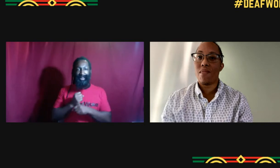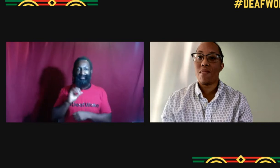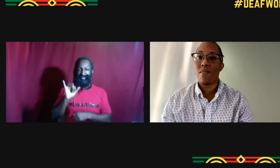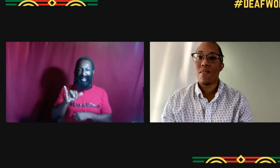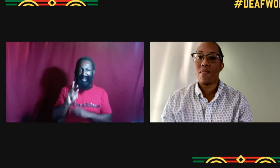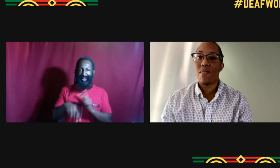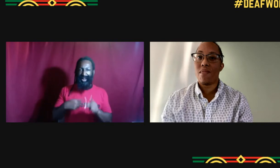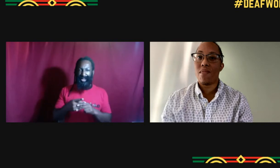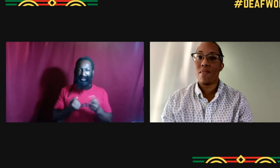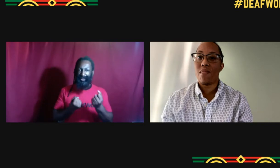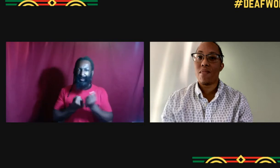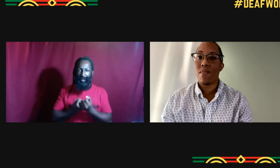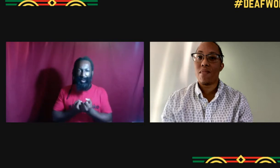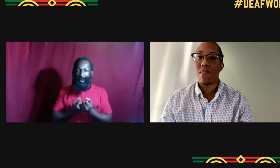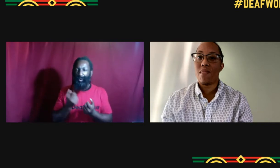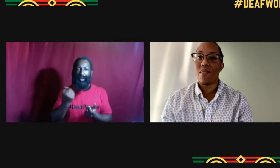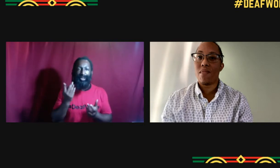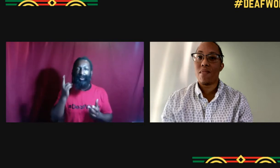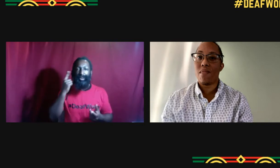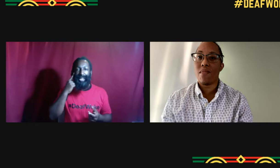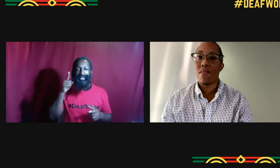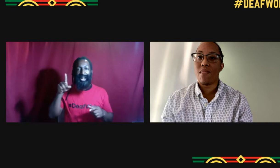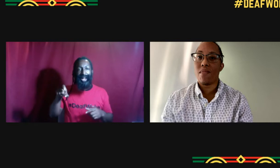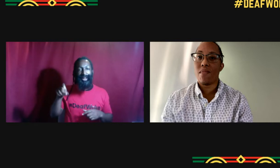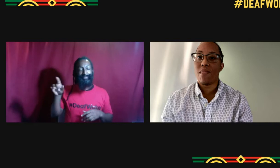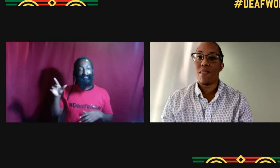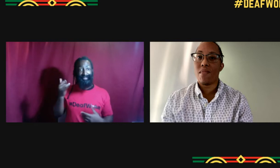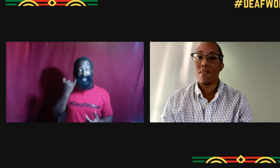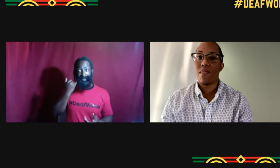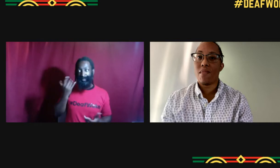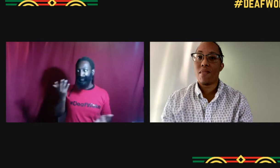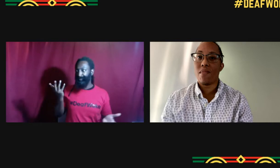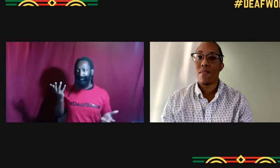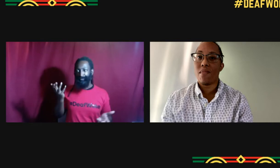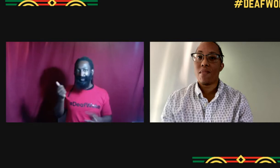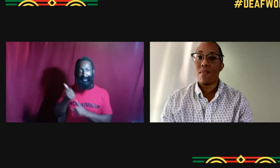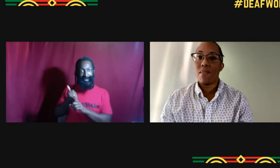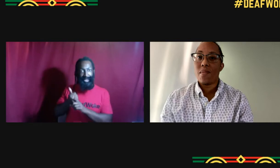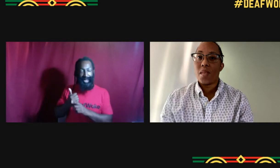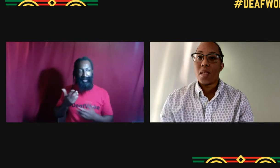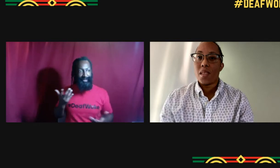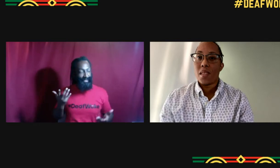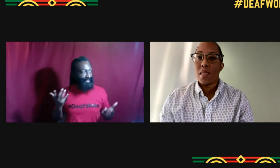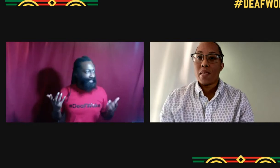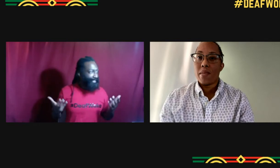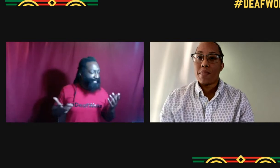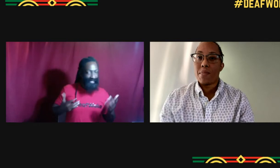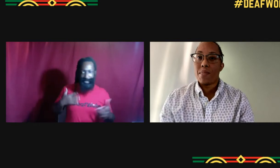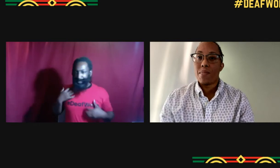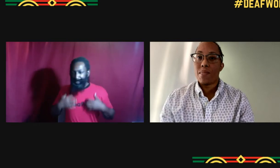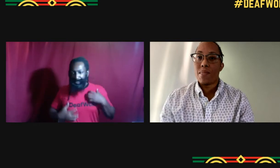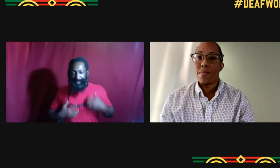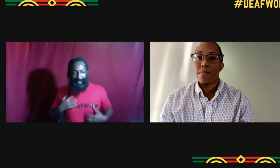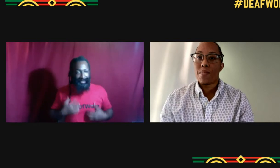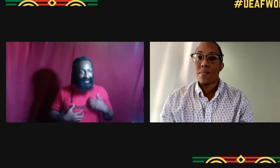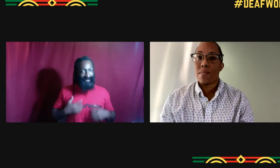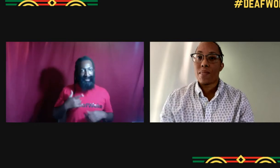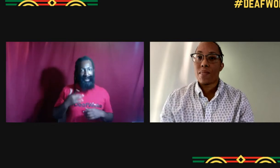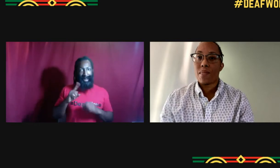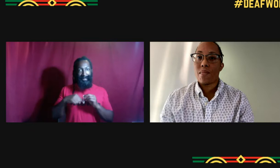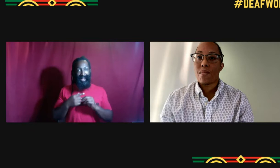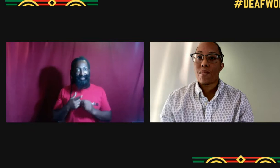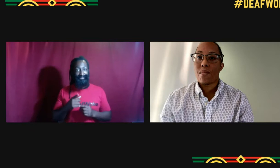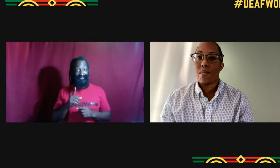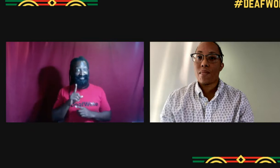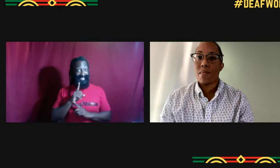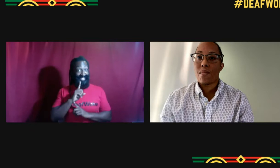You know, where are the other humans that can, that, you know, can find that support? You know, who is out there